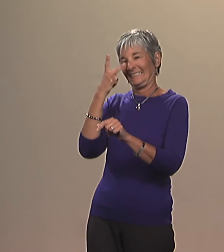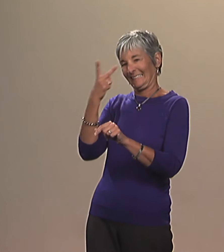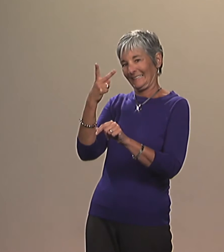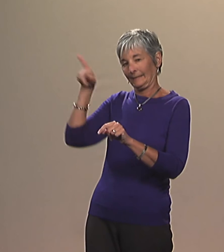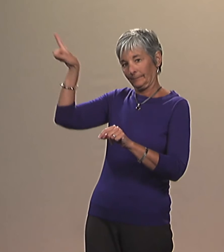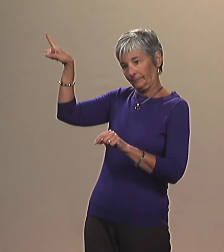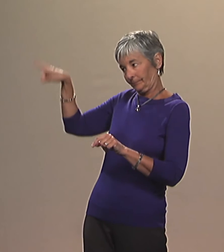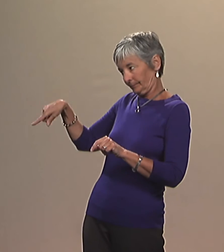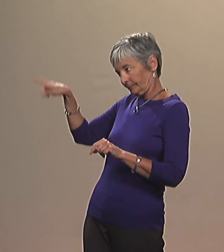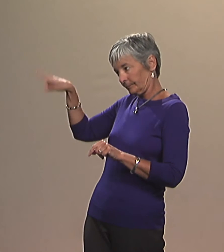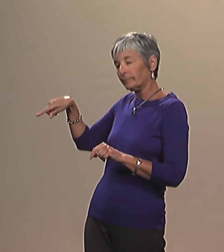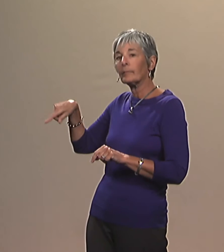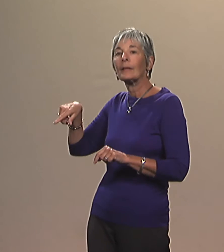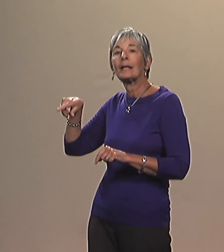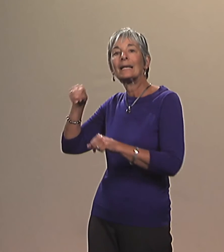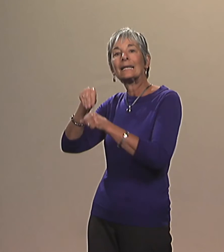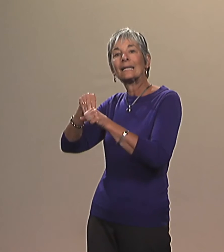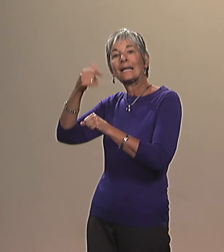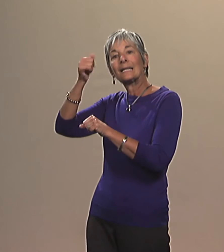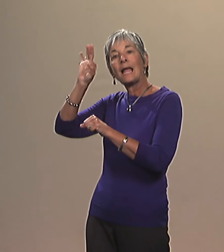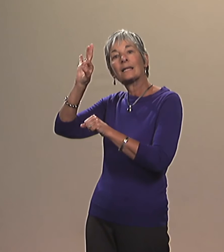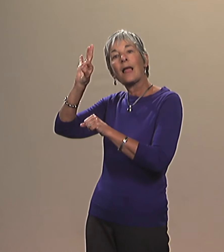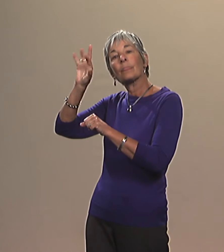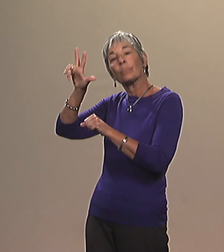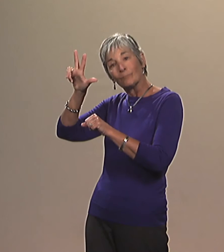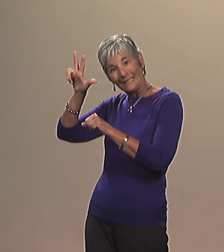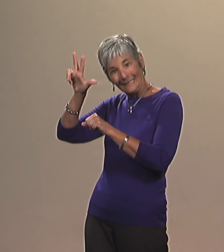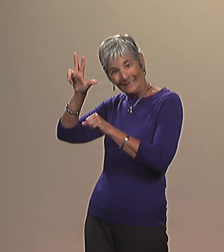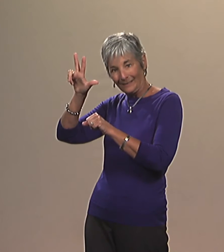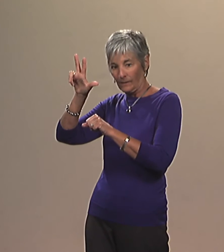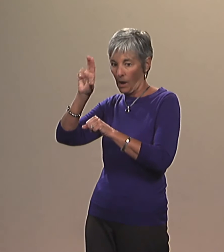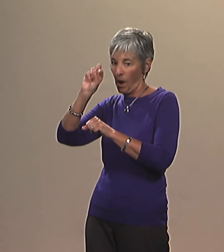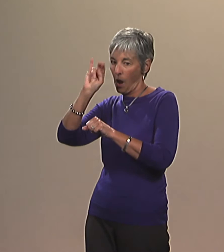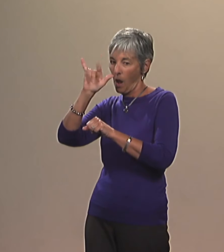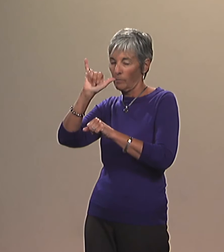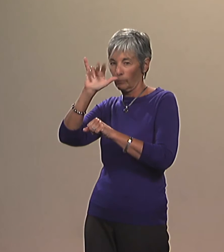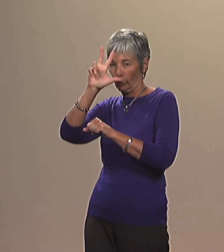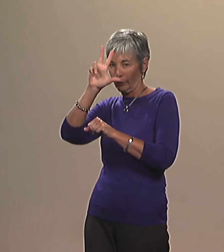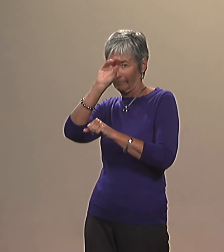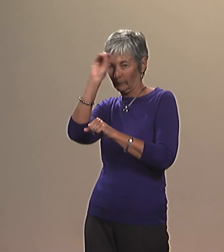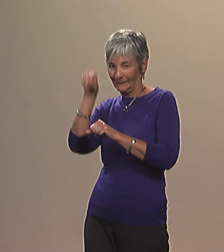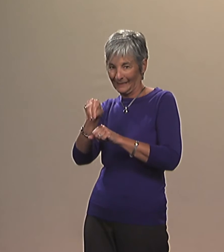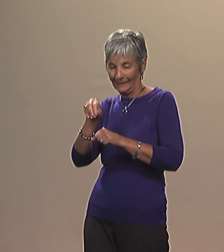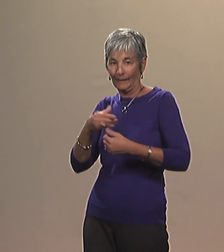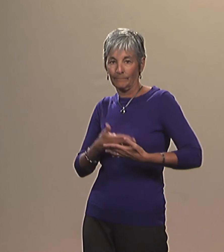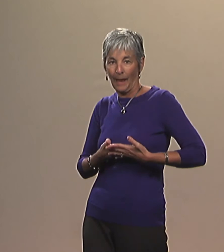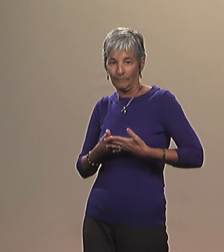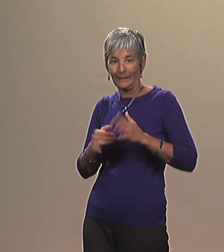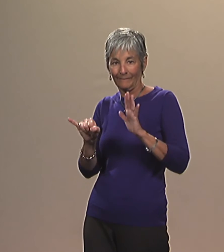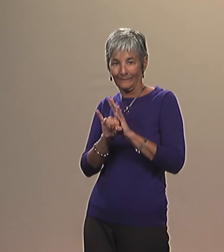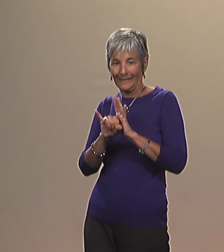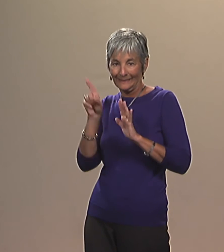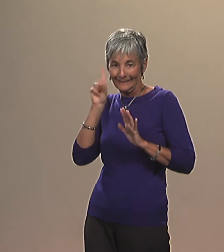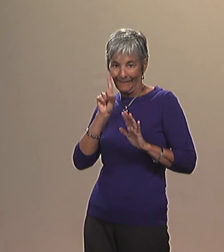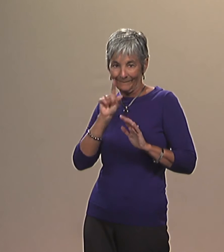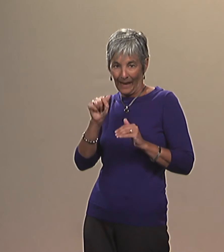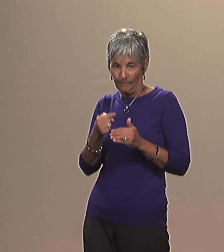So you can see from this listing, in 1993, only 3% of deaf babies were identified as deaf at birth.